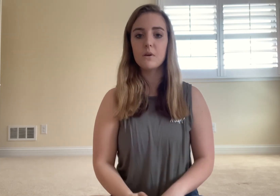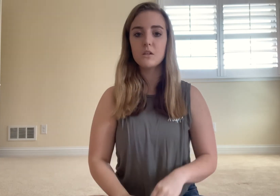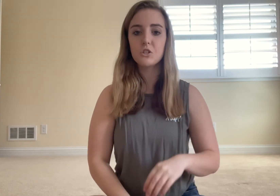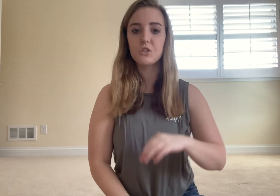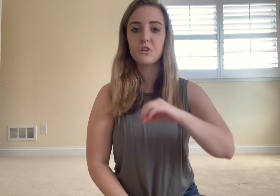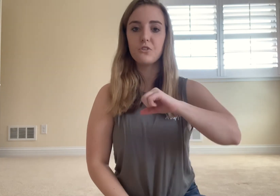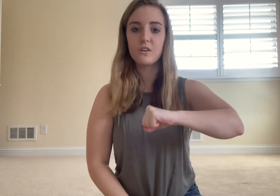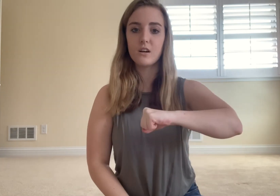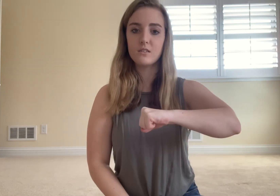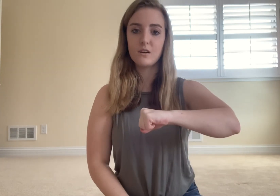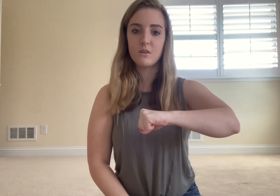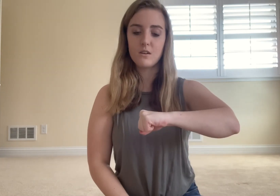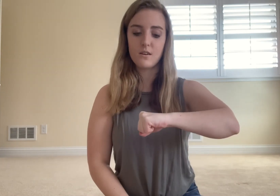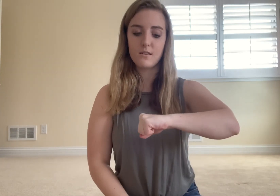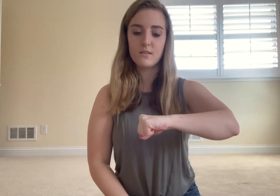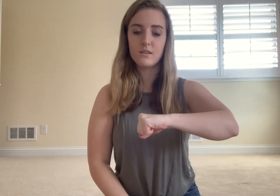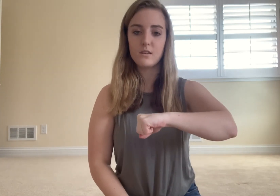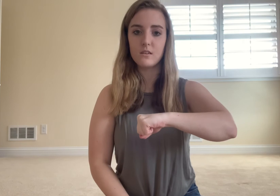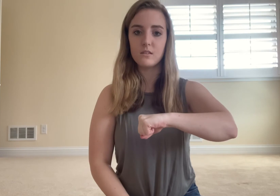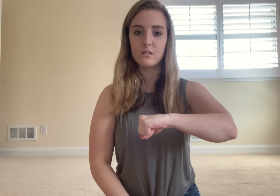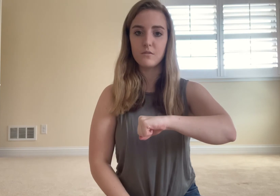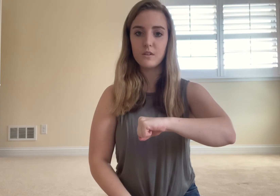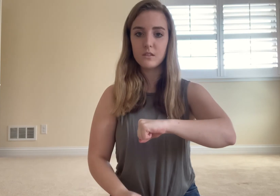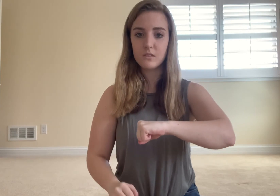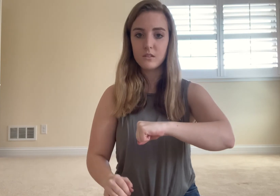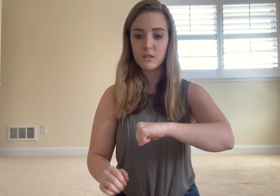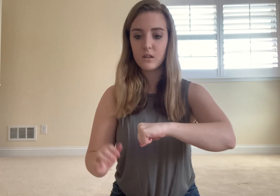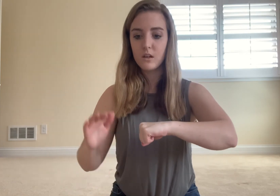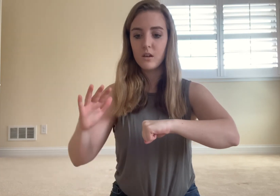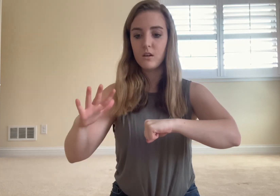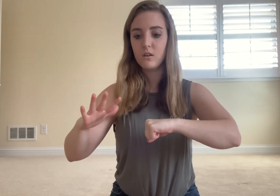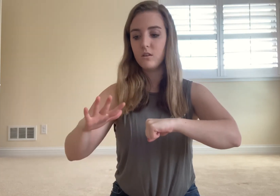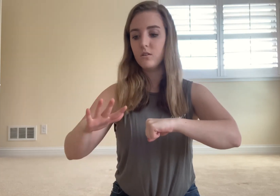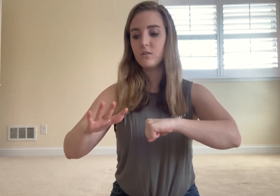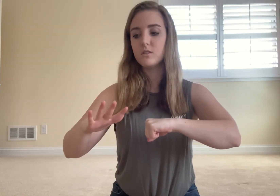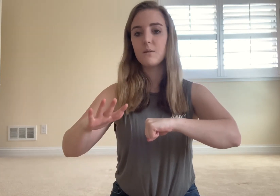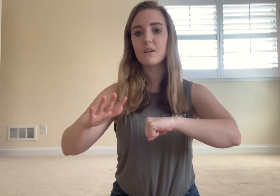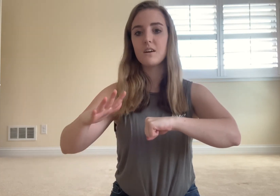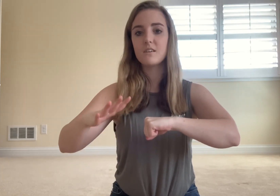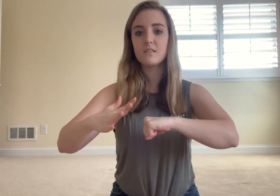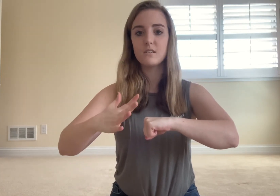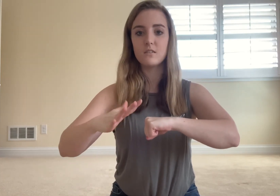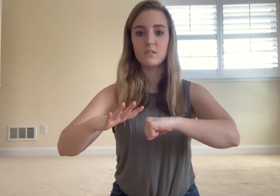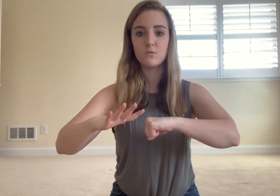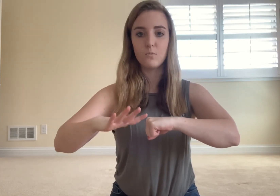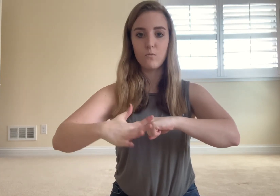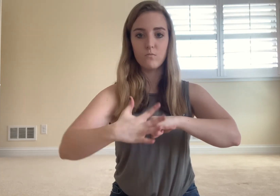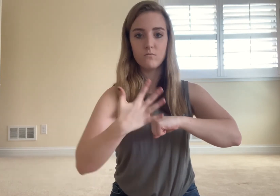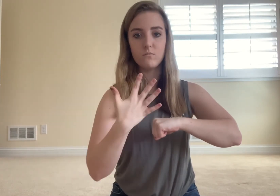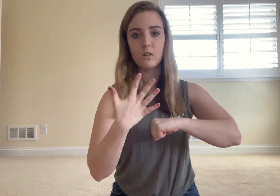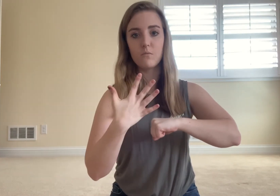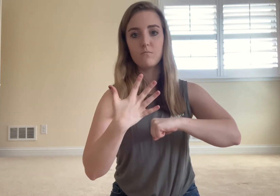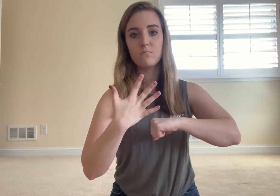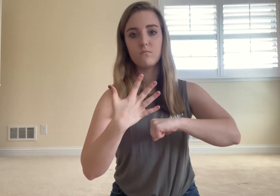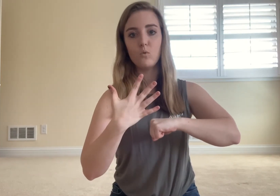Beach, your non-dominant hand is in a fist. Your dominant hand is like wide